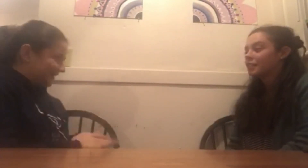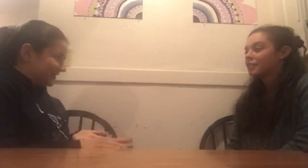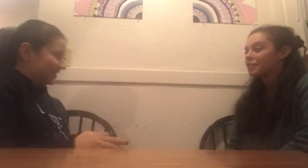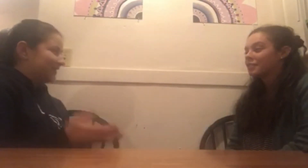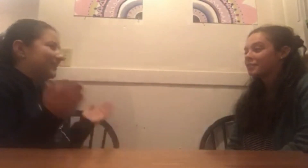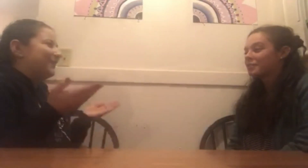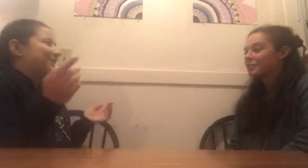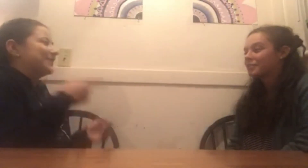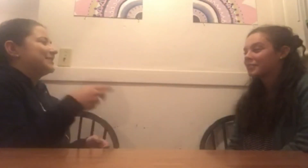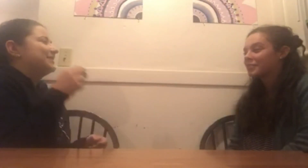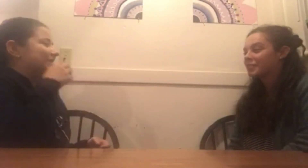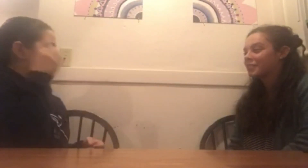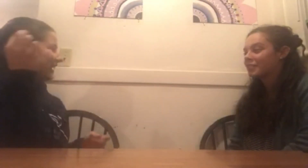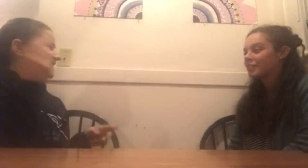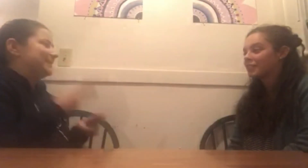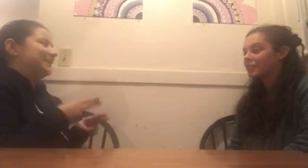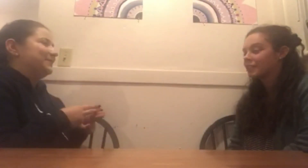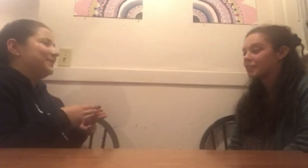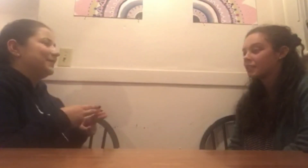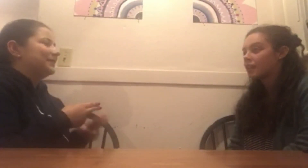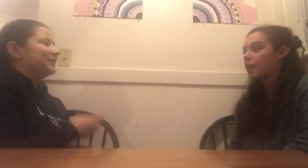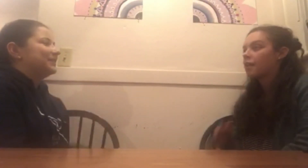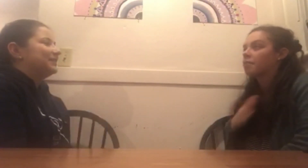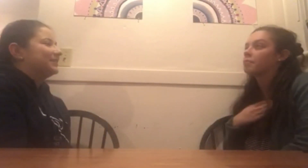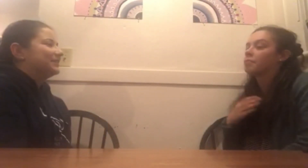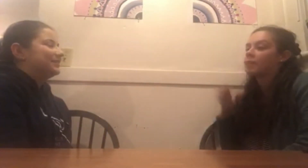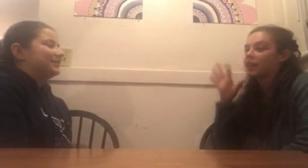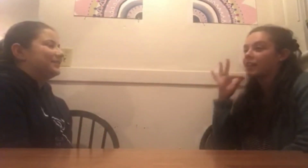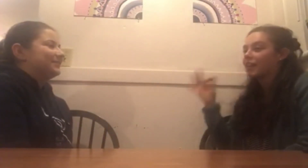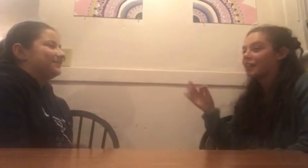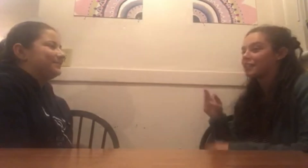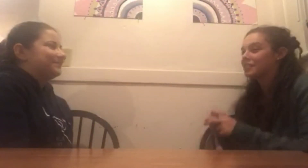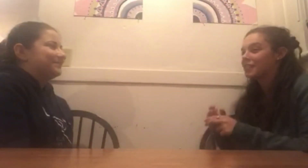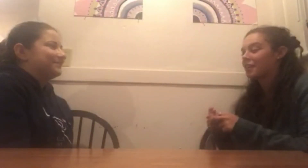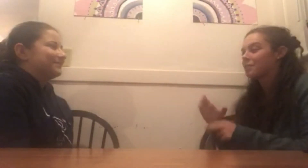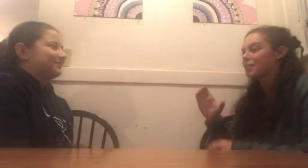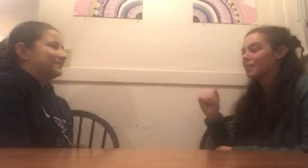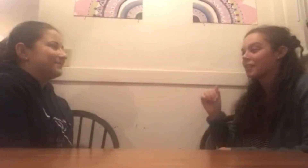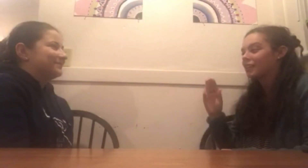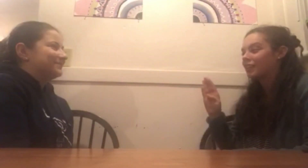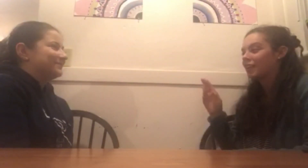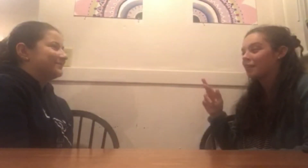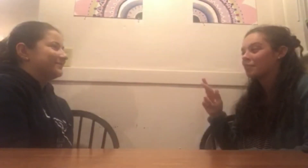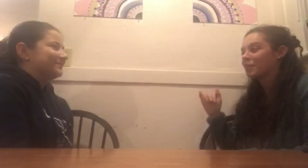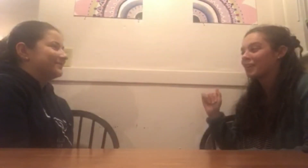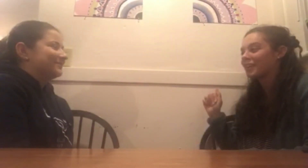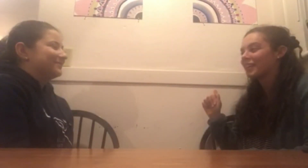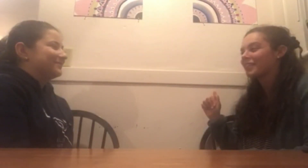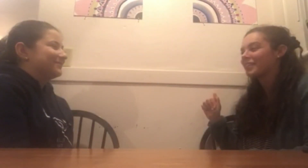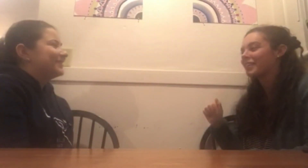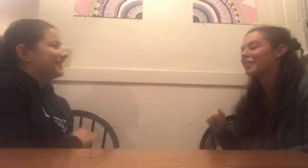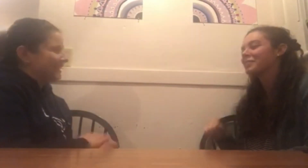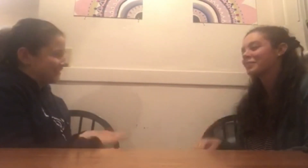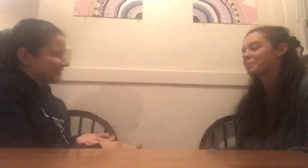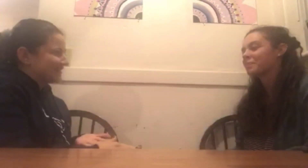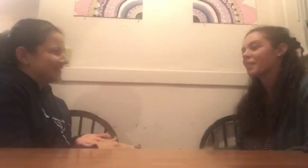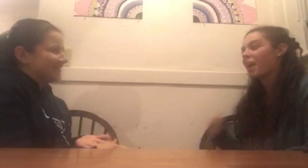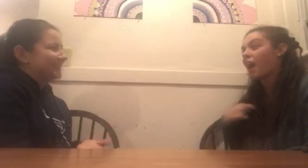Nice. What's your cat's name? My cat is named Maria. Nice.